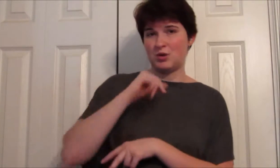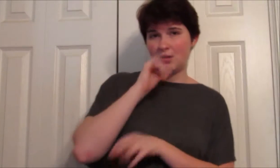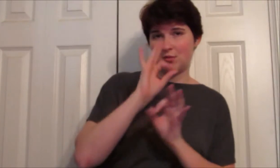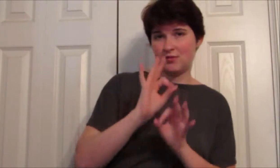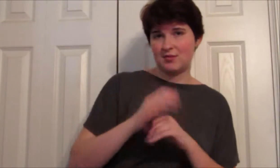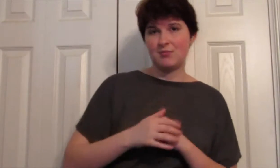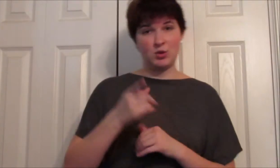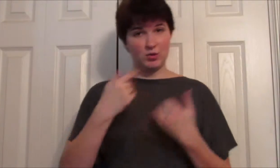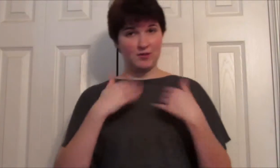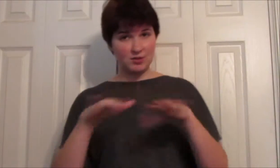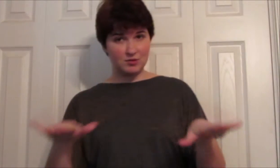Do you have kids?